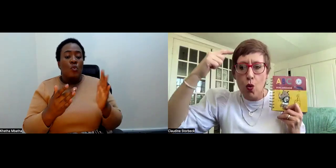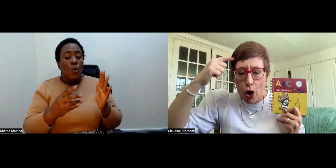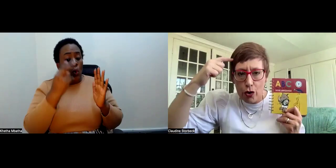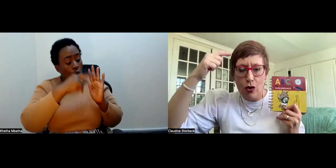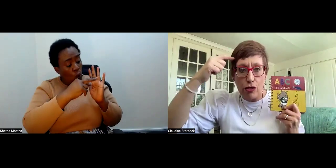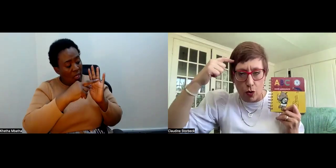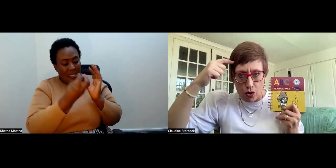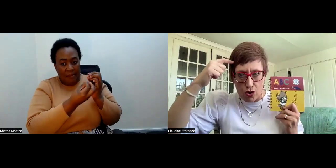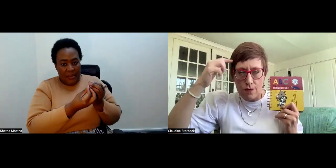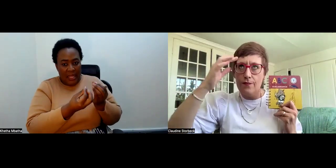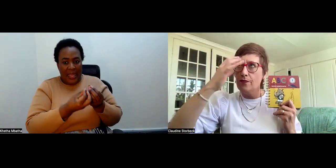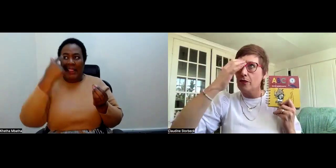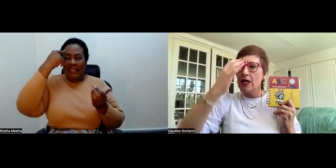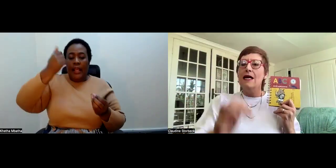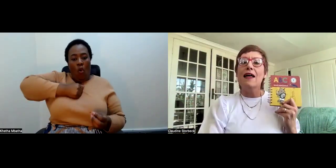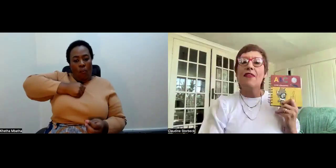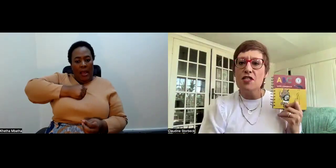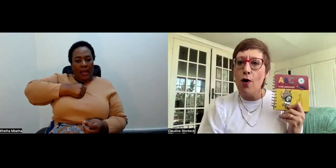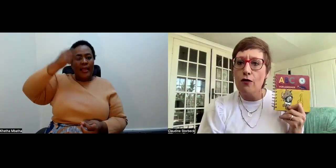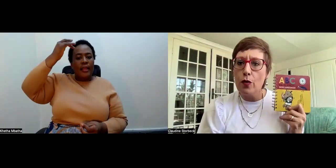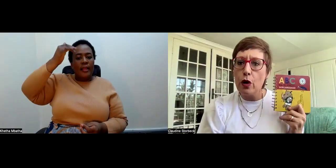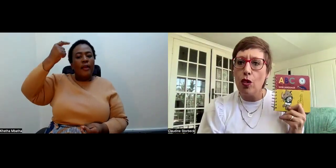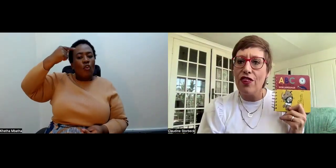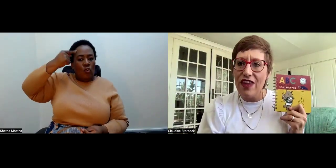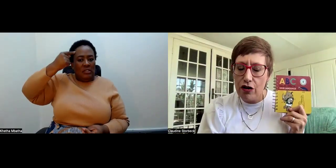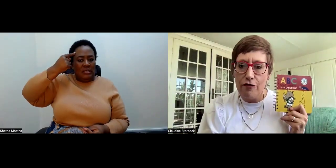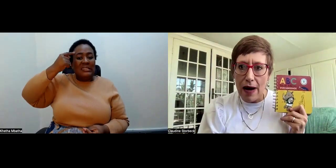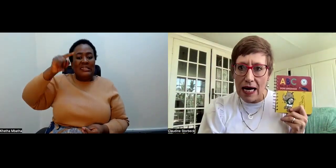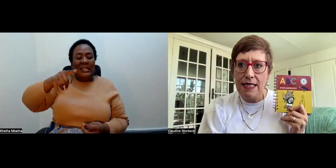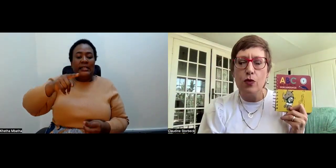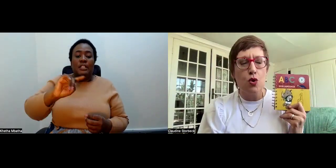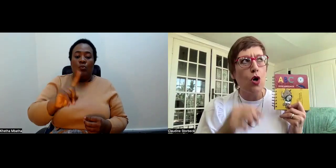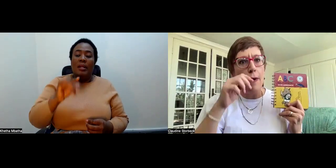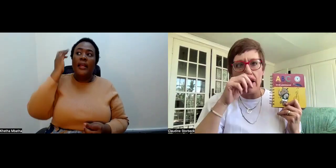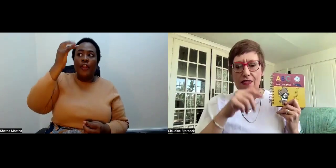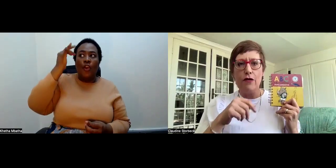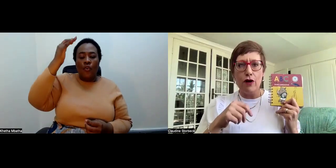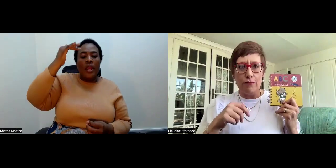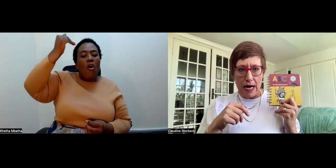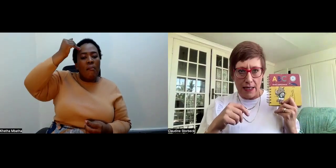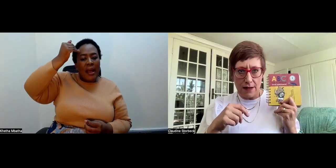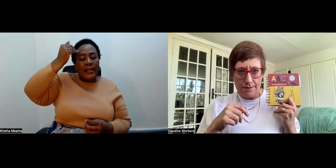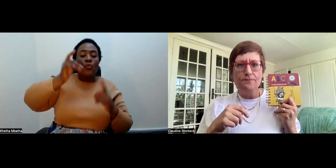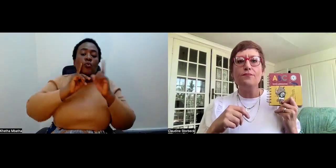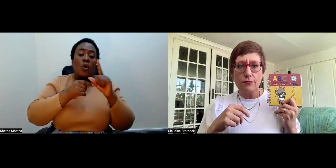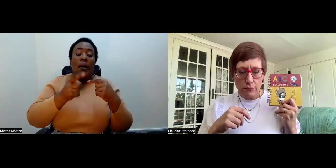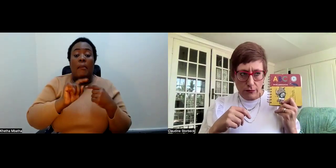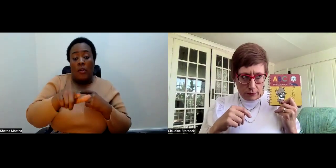think your own thoughts. Now, this is part of what we call theory of mind, and we'll talk about theory of